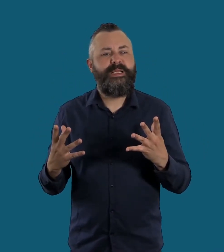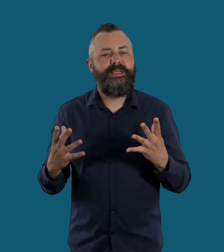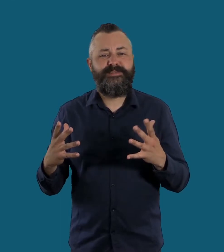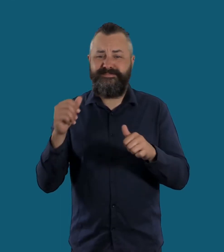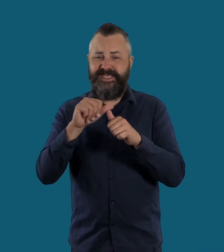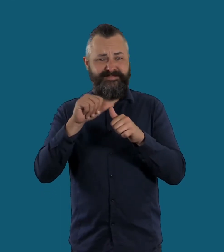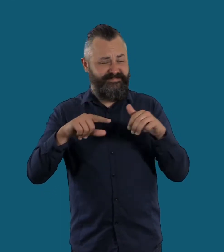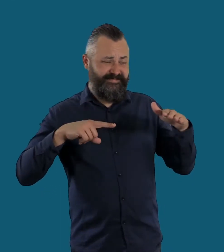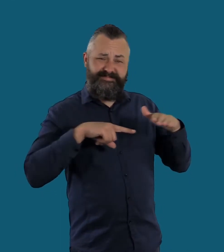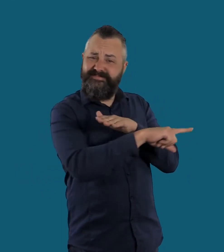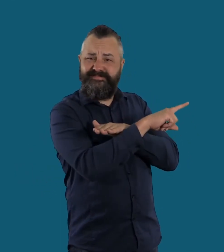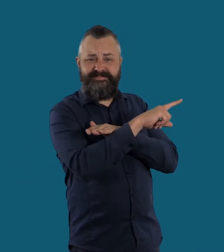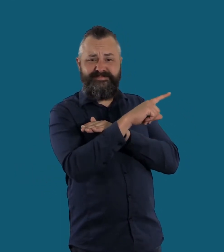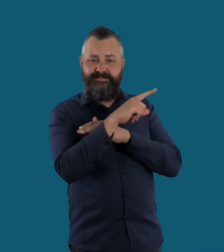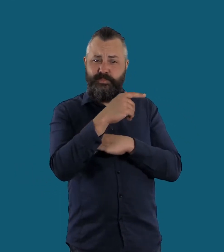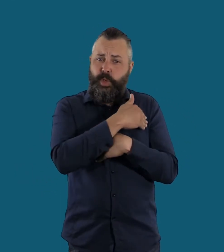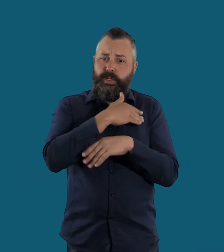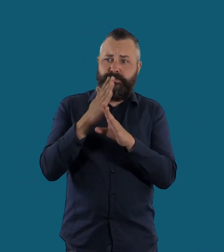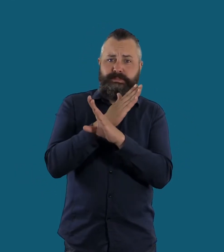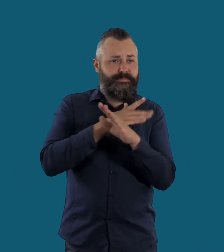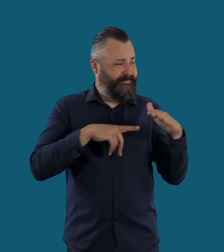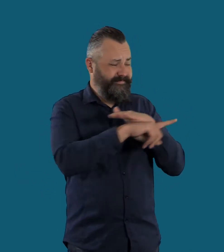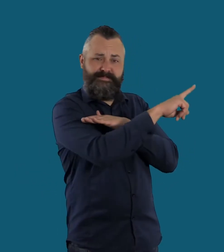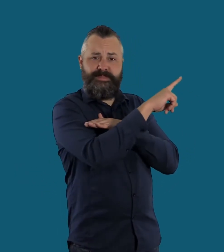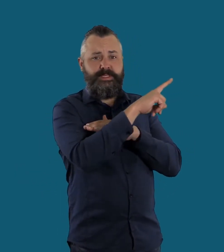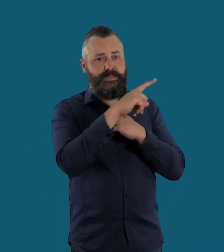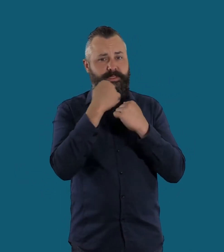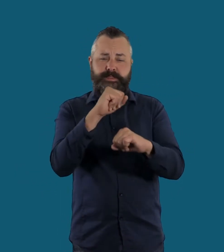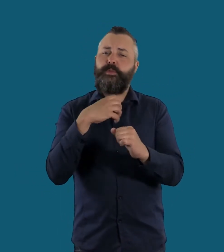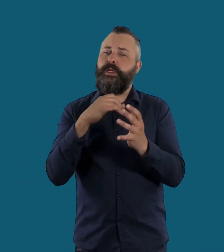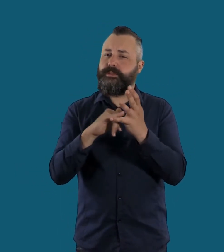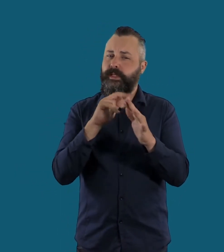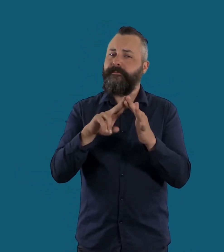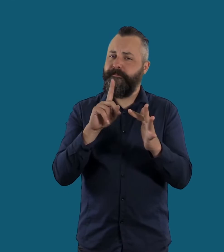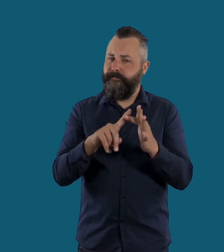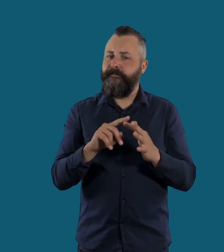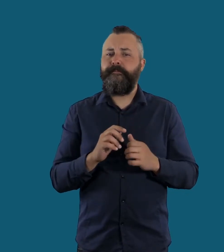If you're not prepared, leaving bushfire-prone areas early in the day is your safest option.